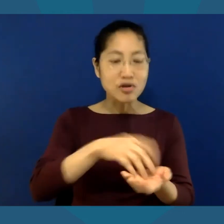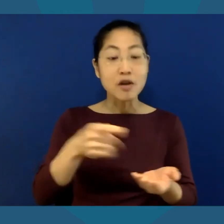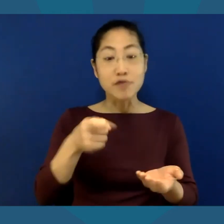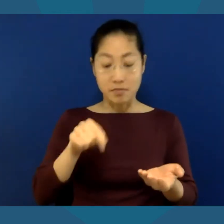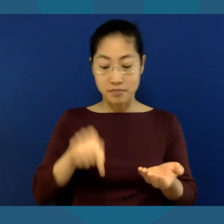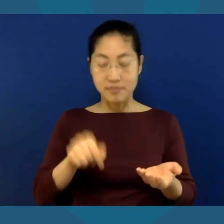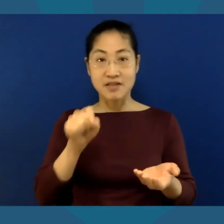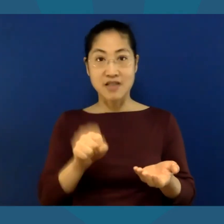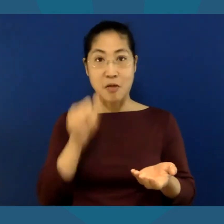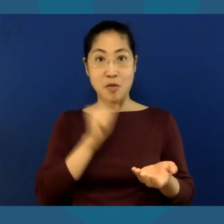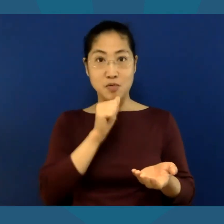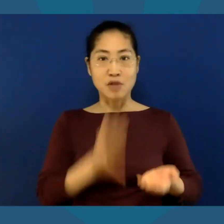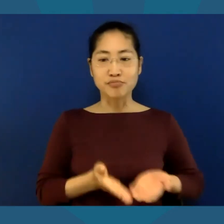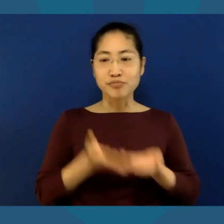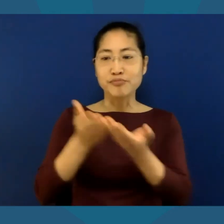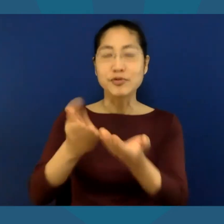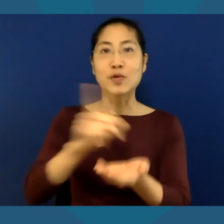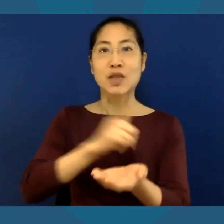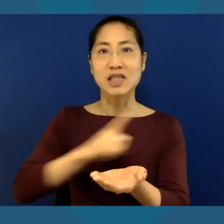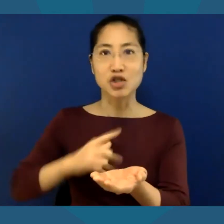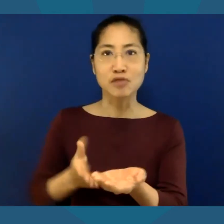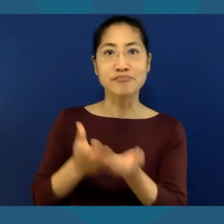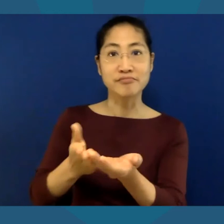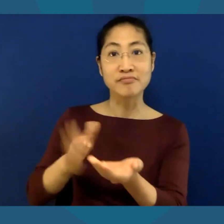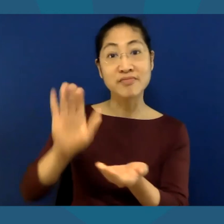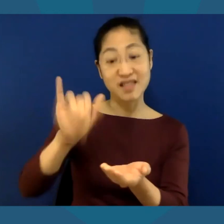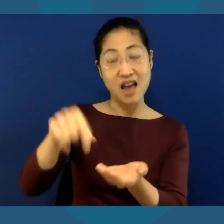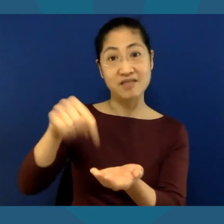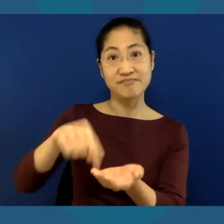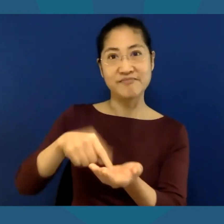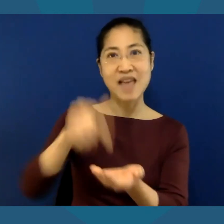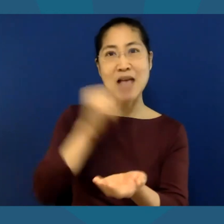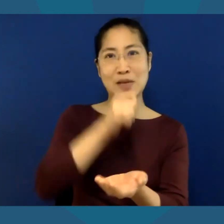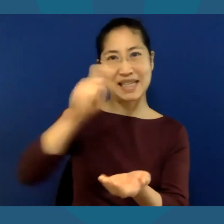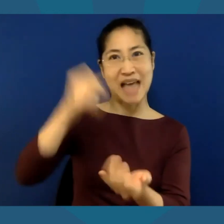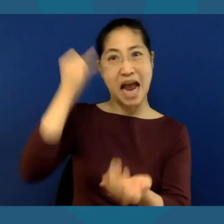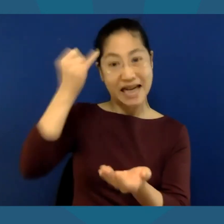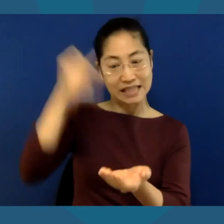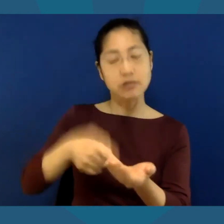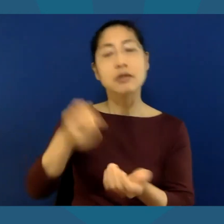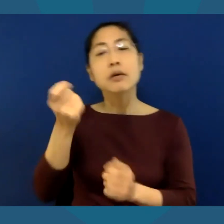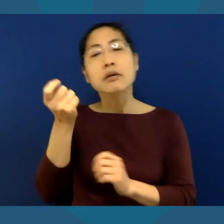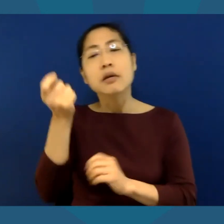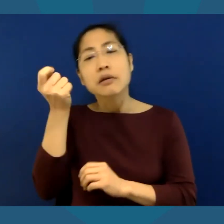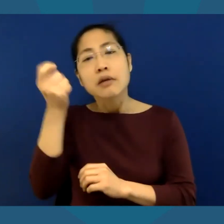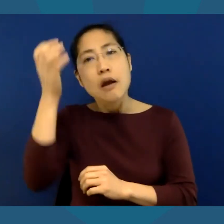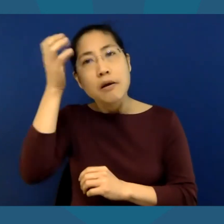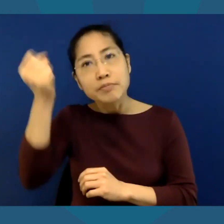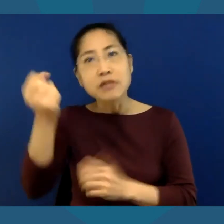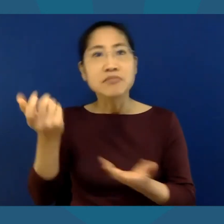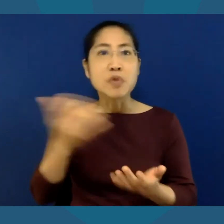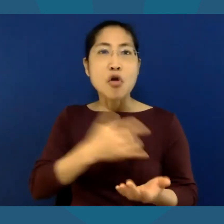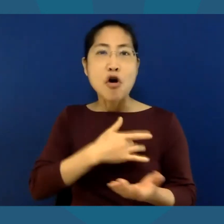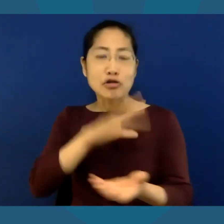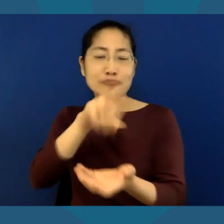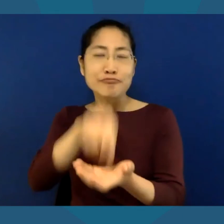Southern Arizona to the legislature, because that is what Arizona needs. A little common